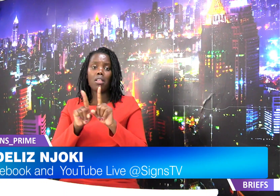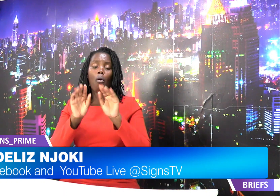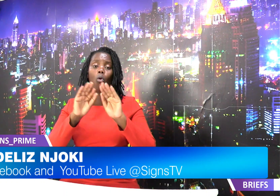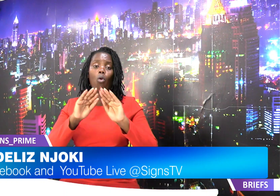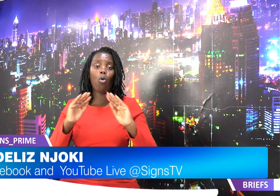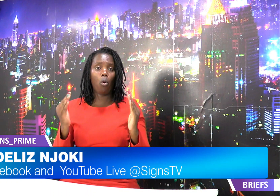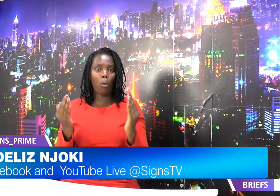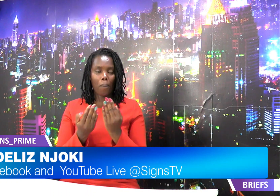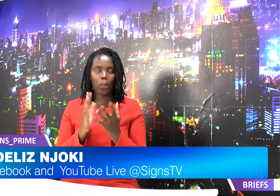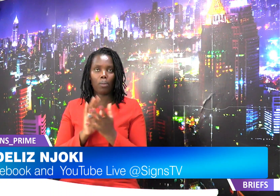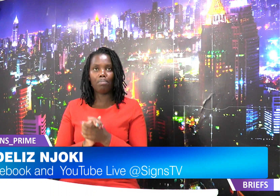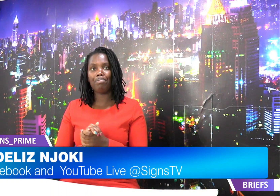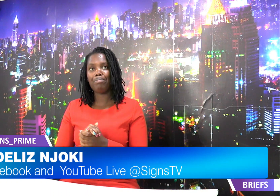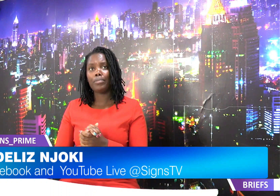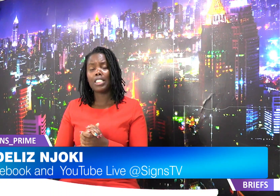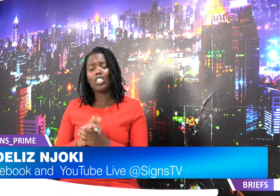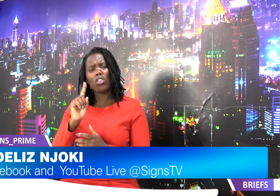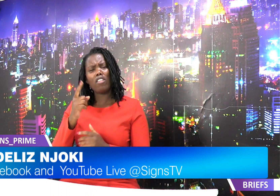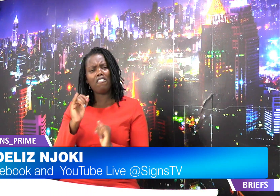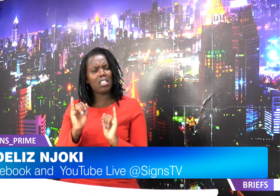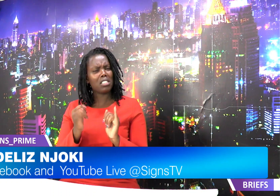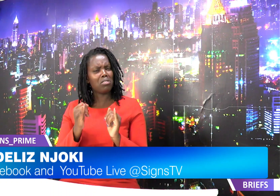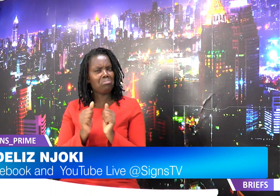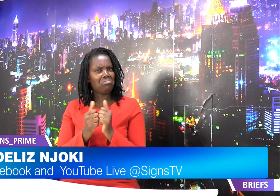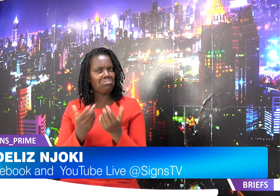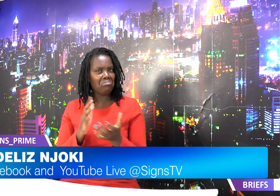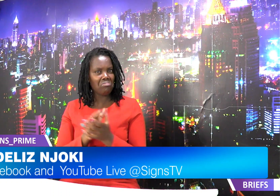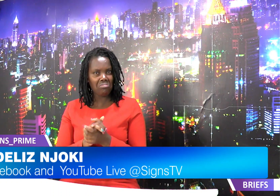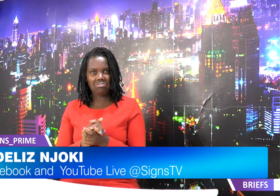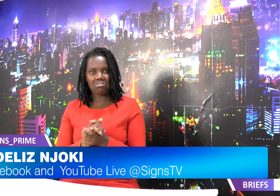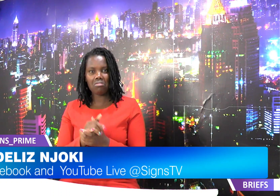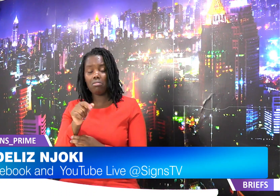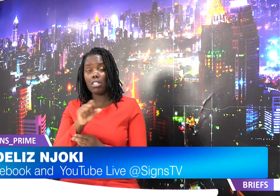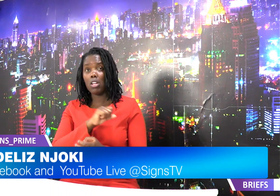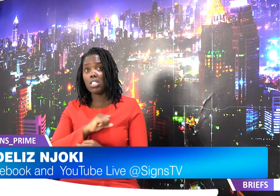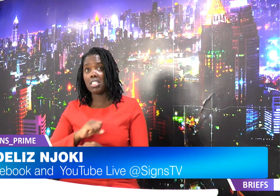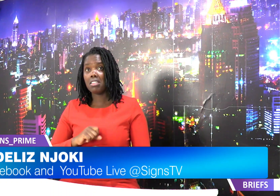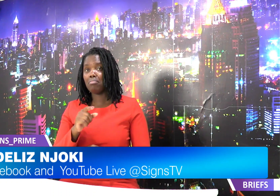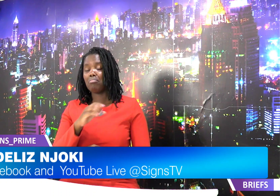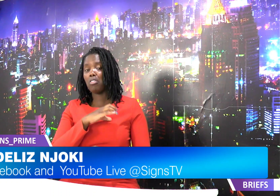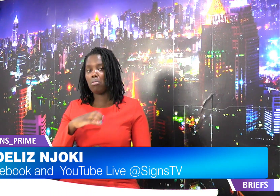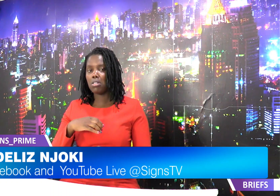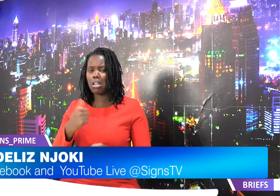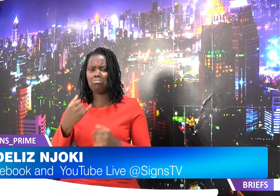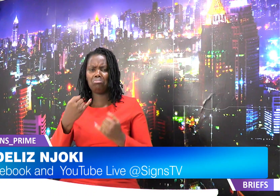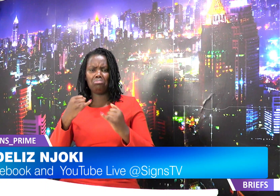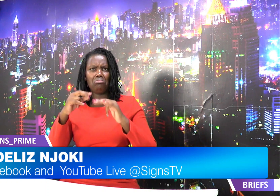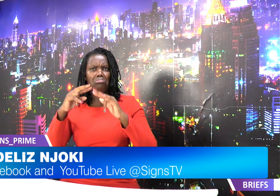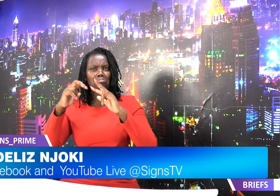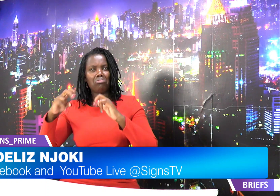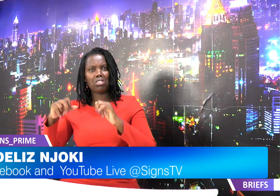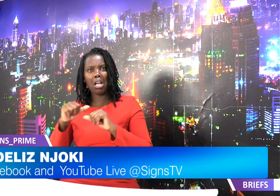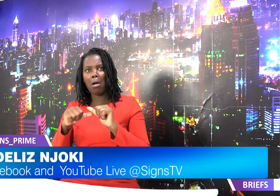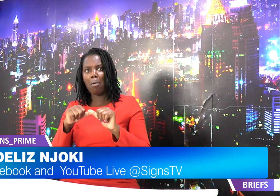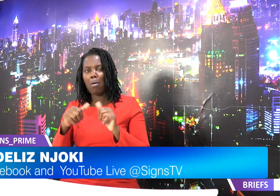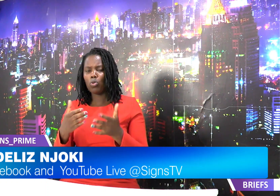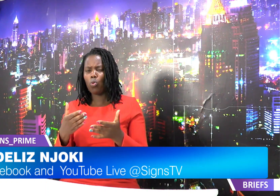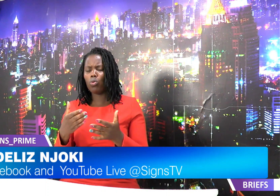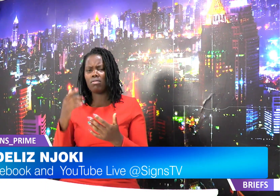making headlines in the country and on the world. Our first news updates: the Senate committee